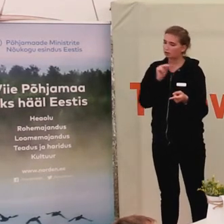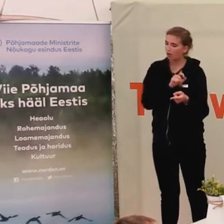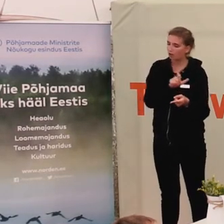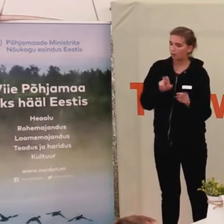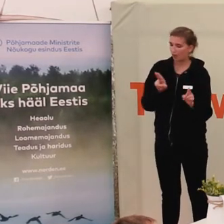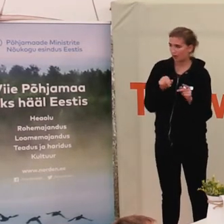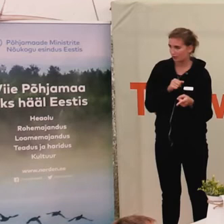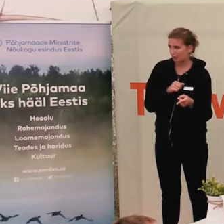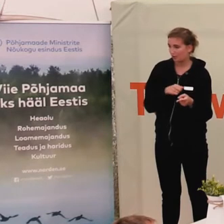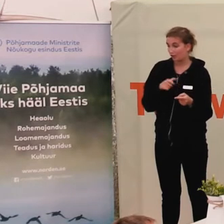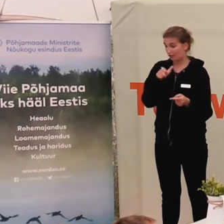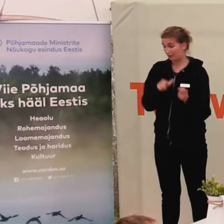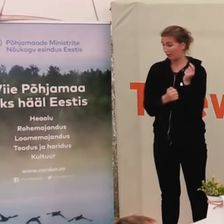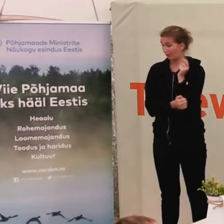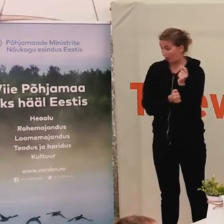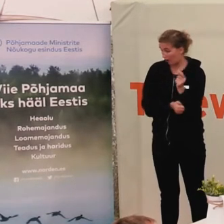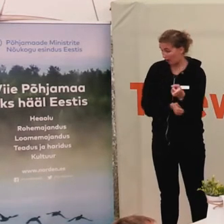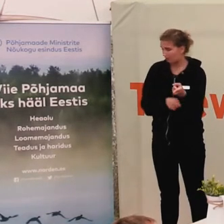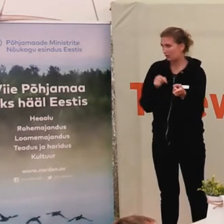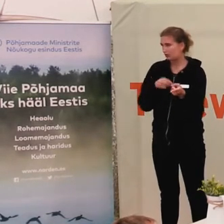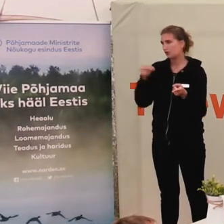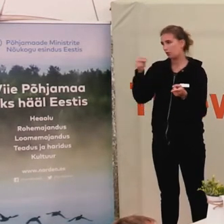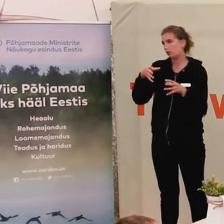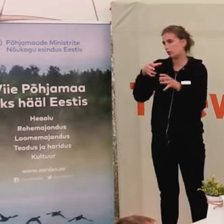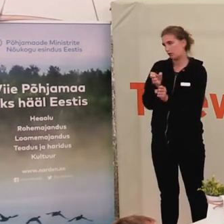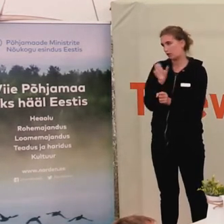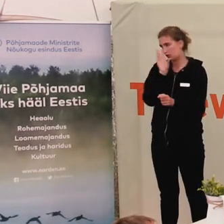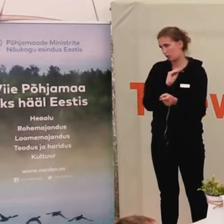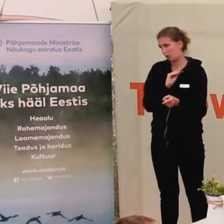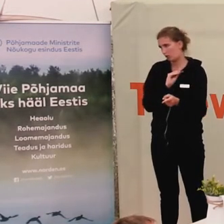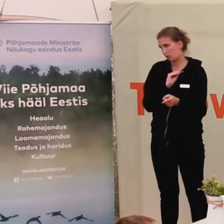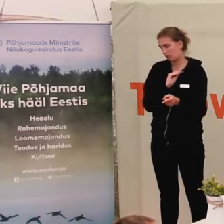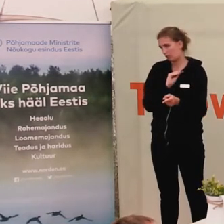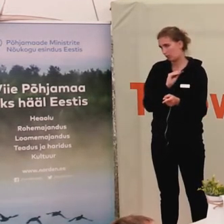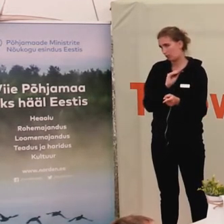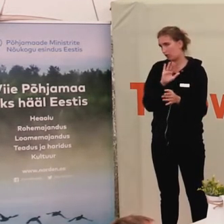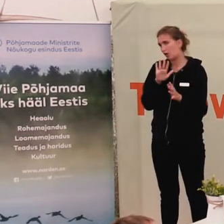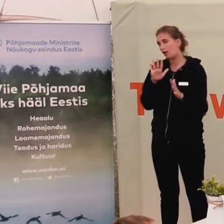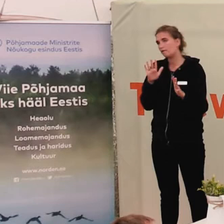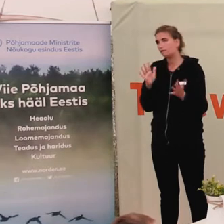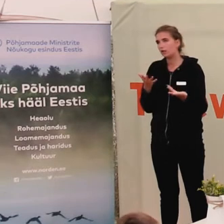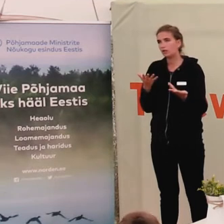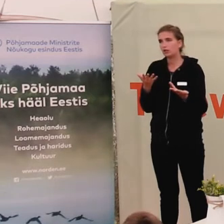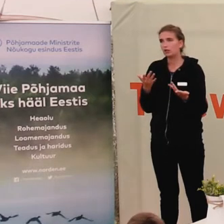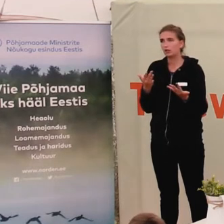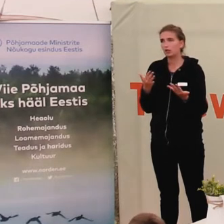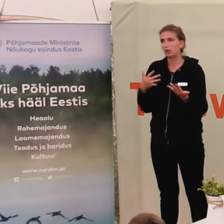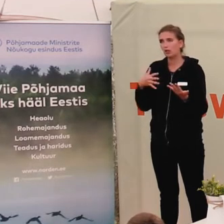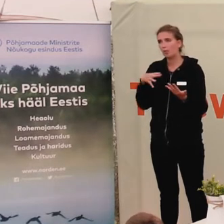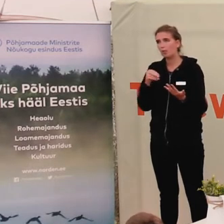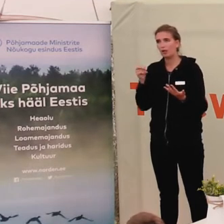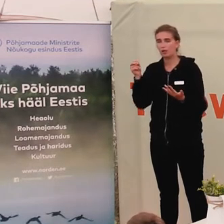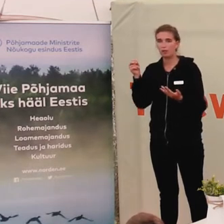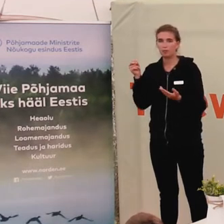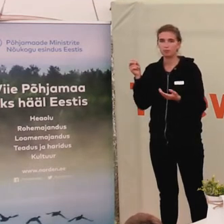If it's poor person, we can reduce the value-added tax for this particular person, or maybe we can pay some